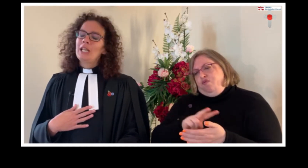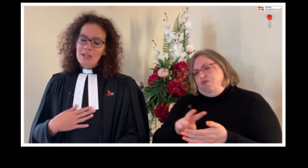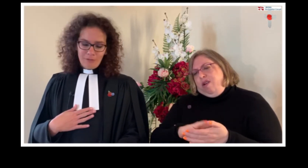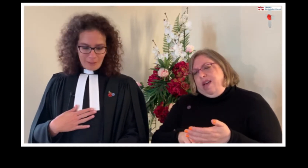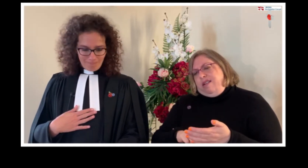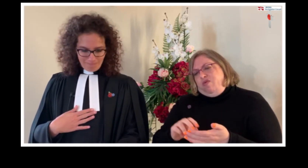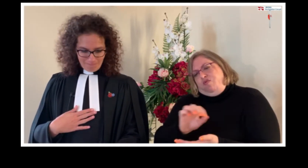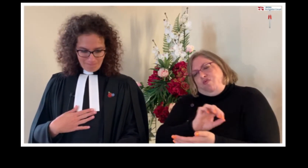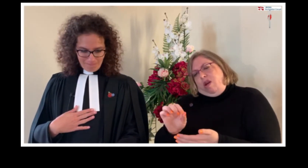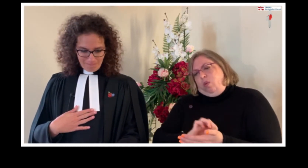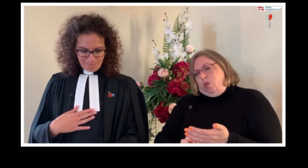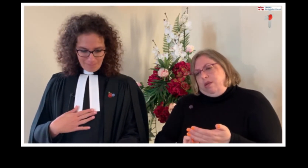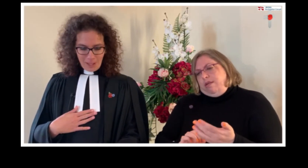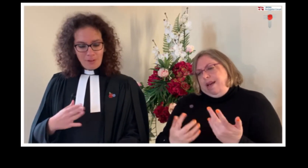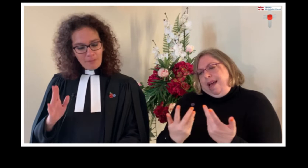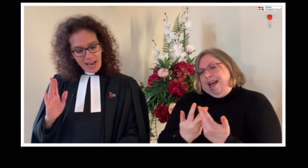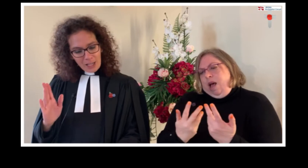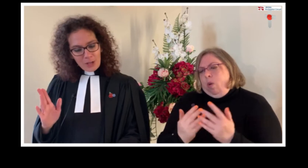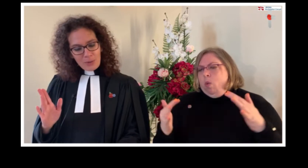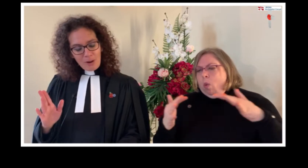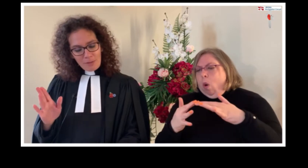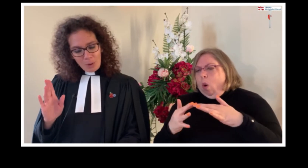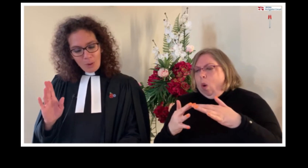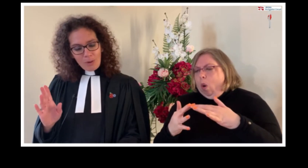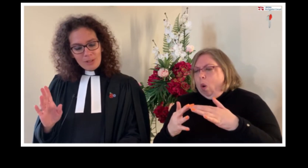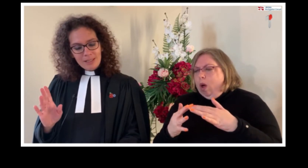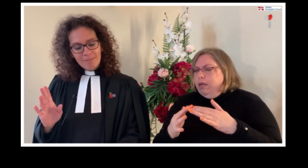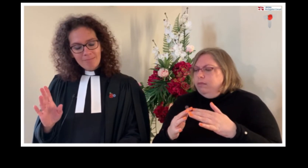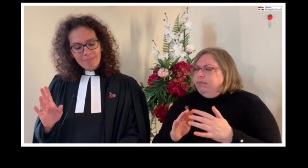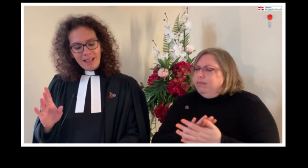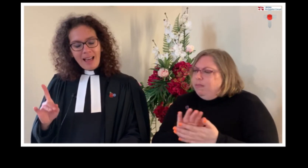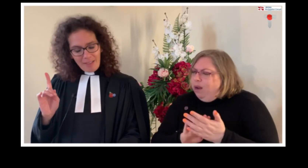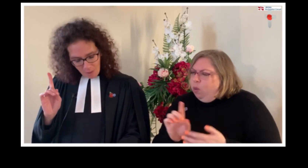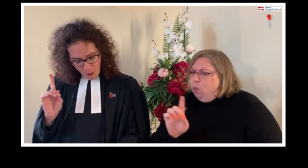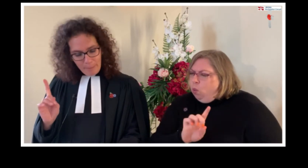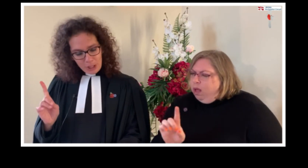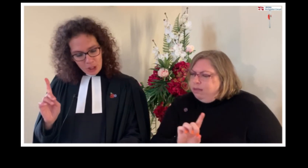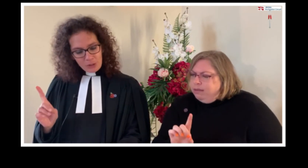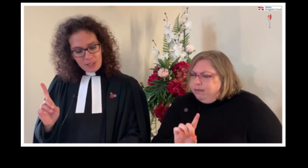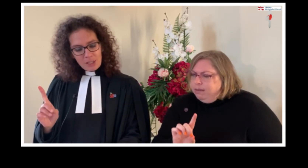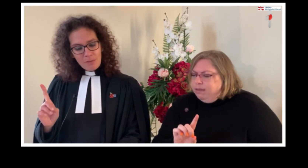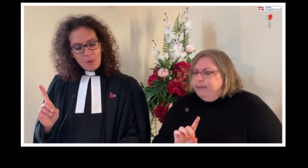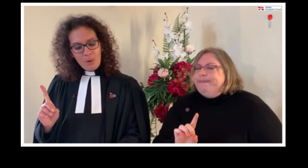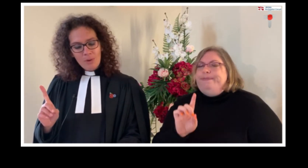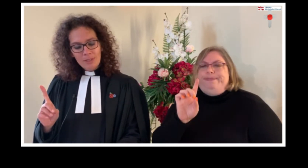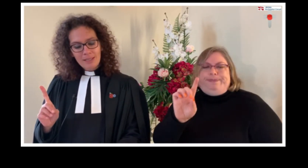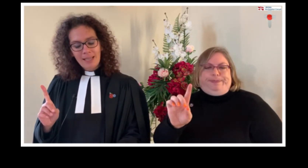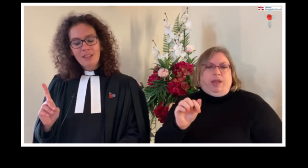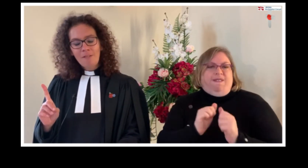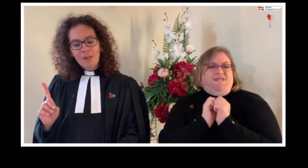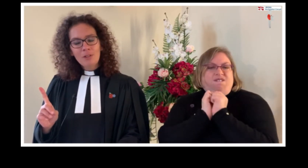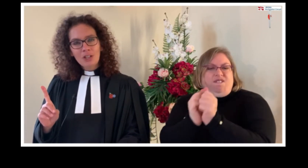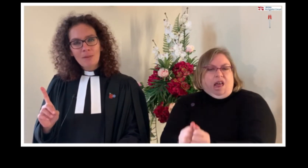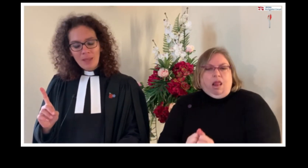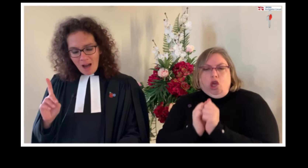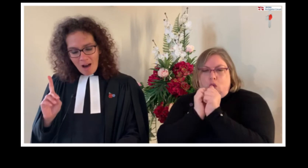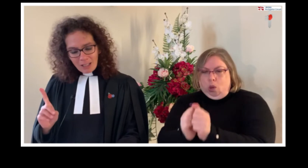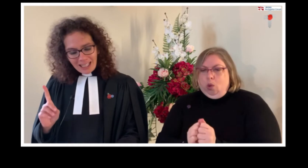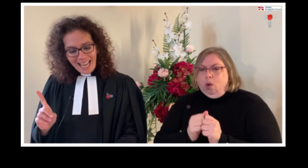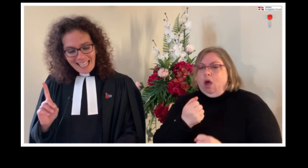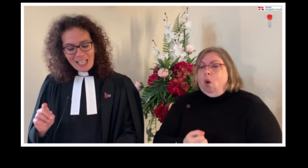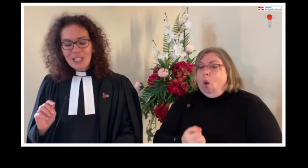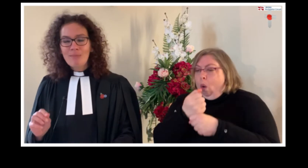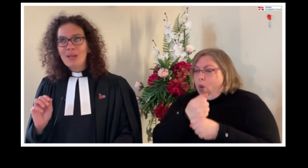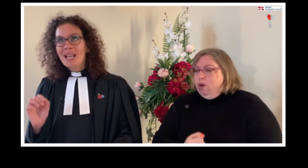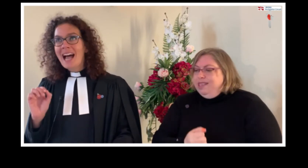I believe that the value of the horse and the opportunity of the horse in the future